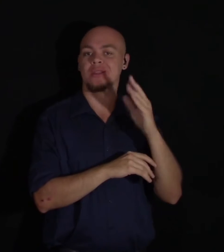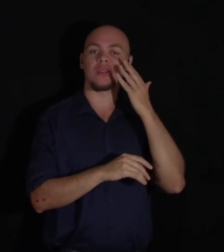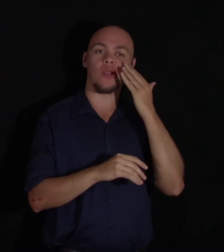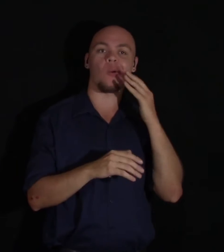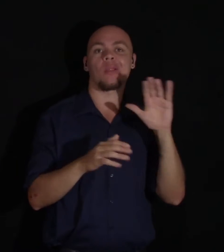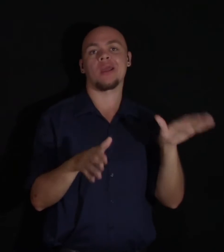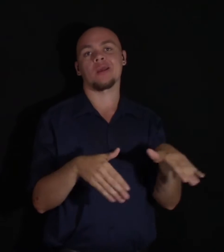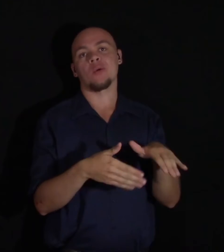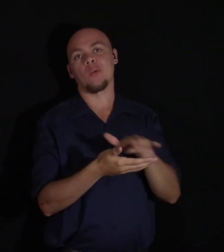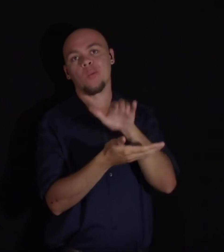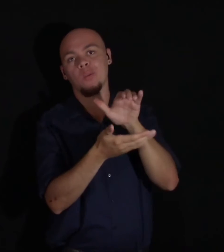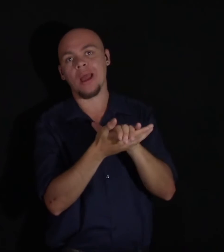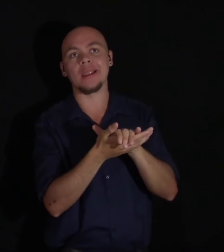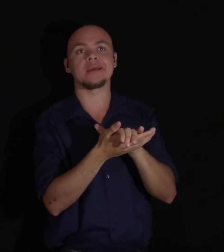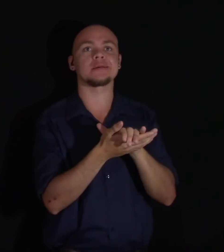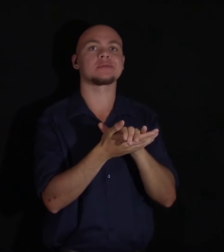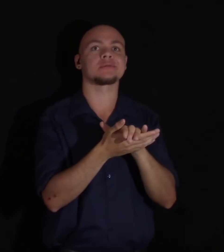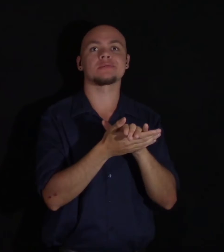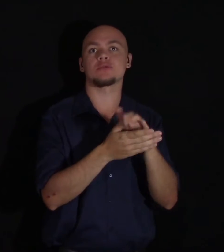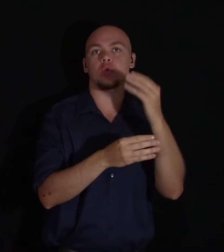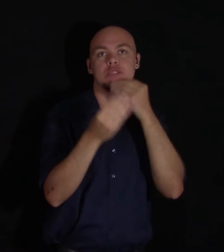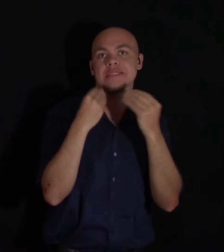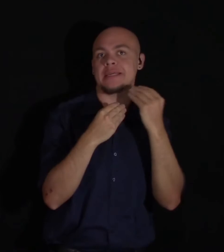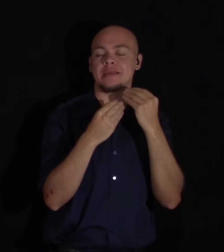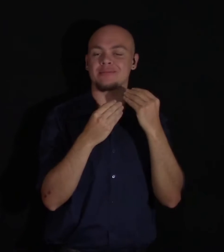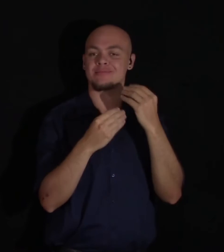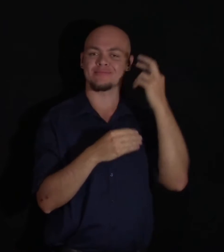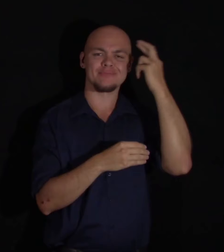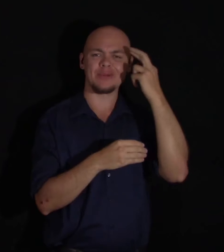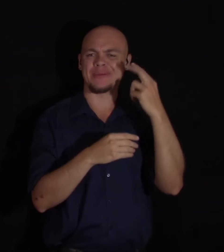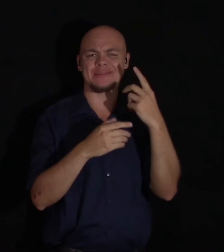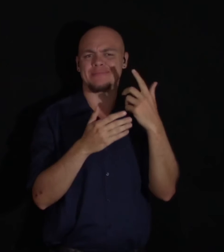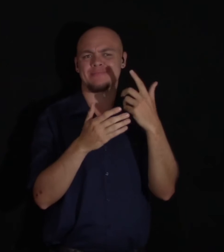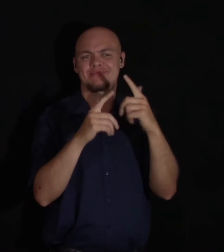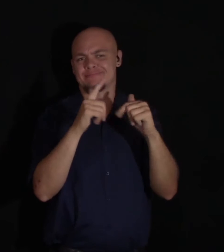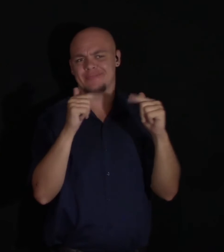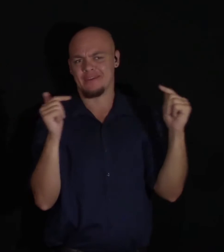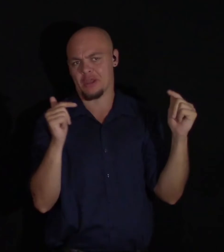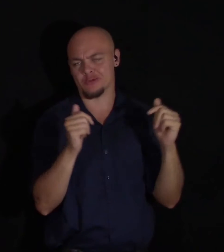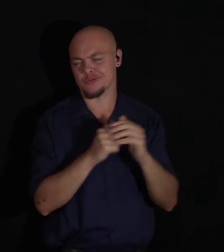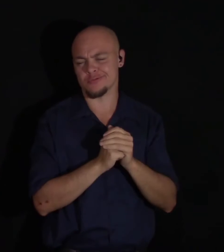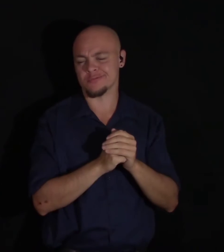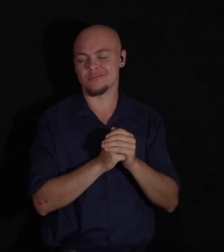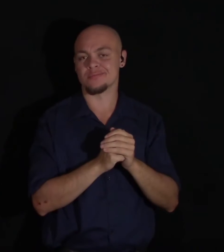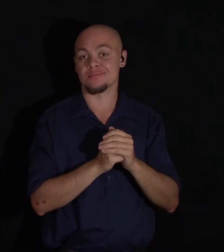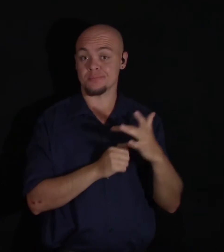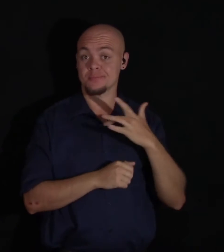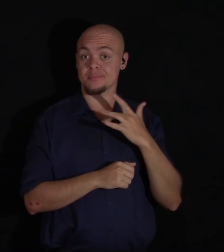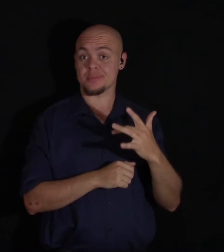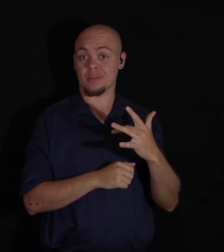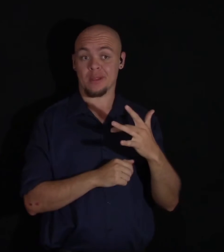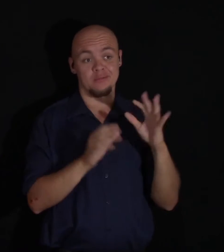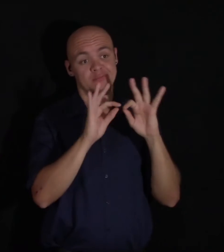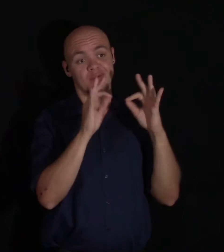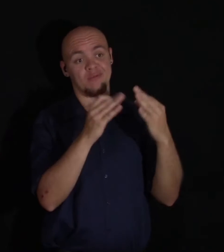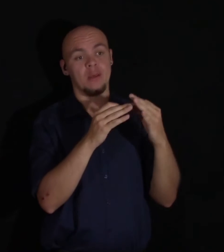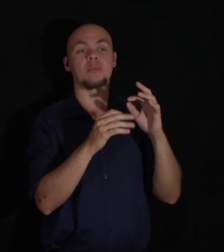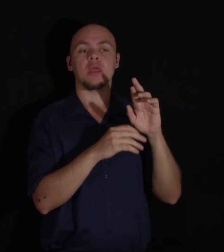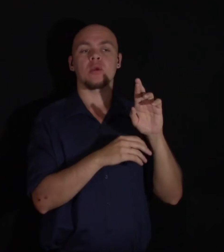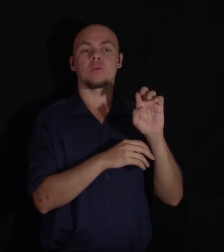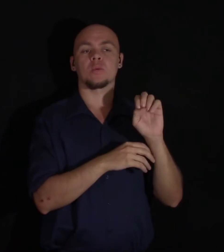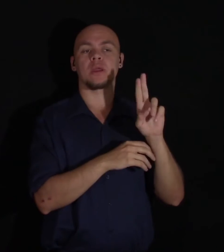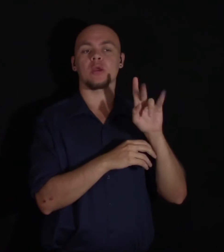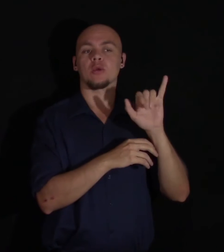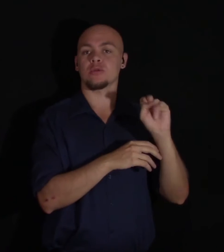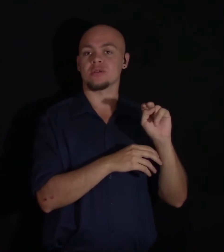just eating, whatever reason, right? And usually in family reunions, we divide the tables up